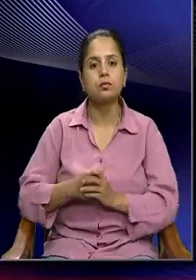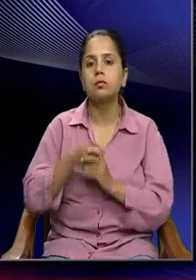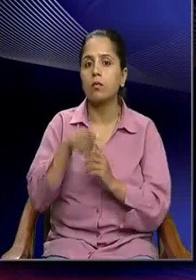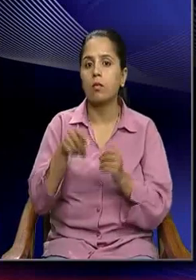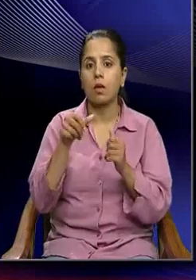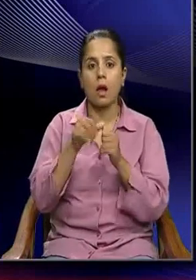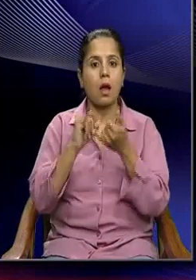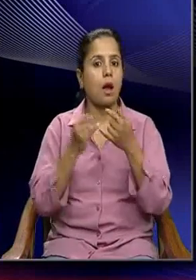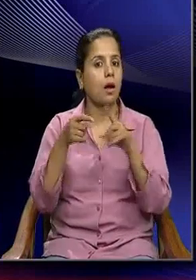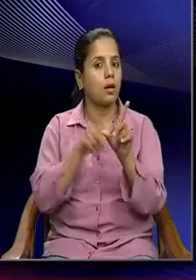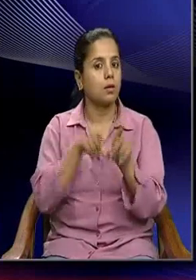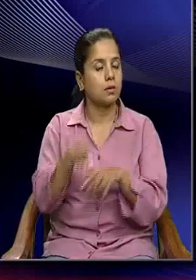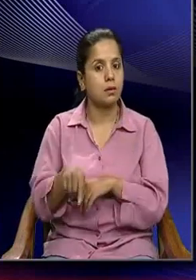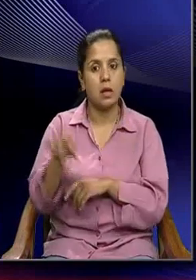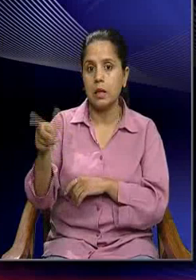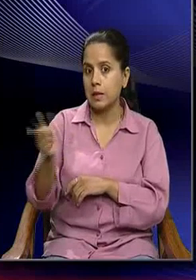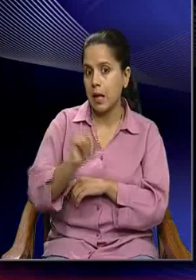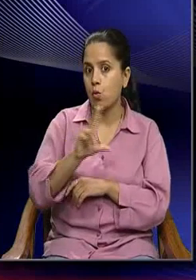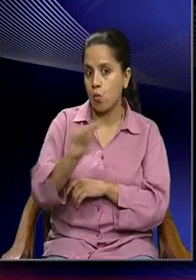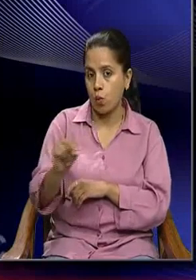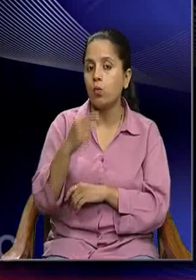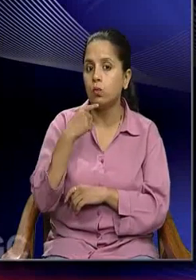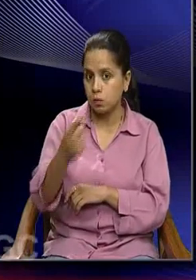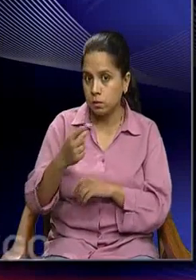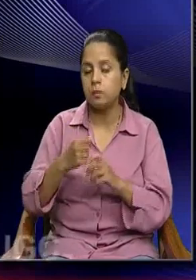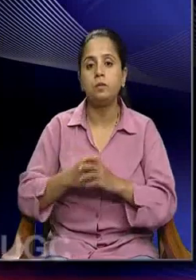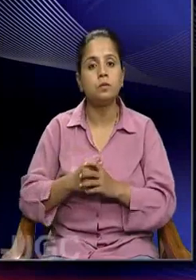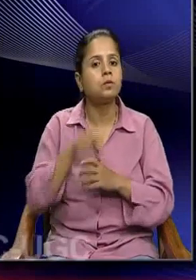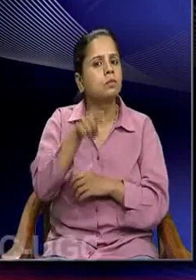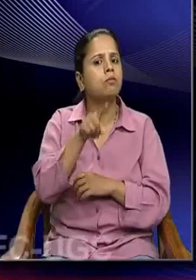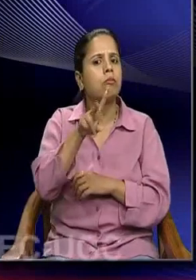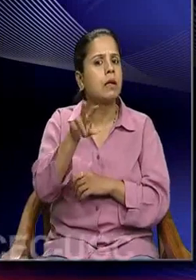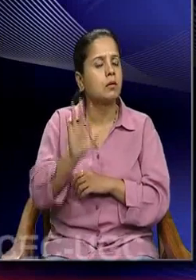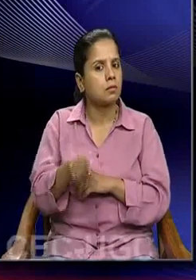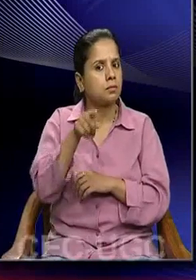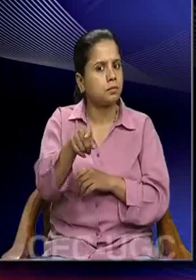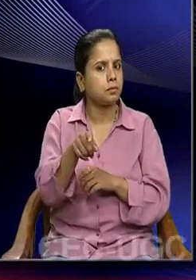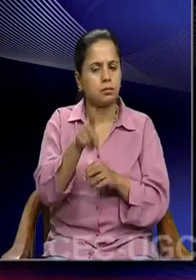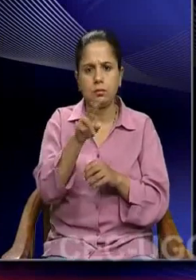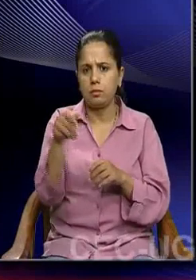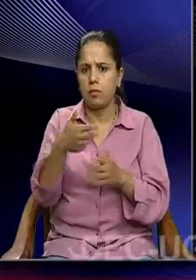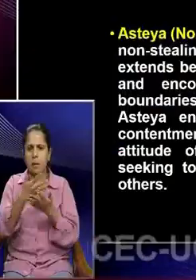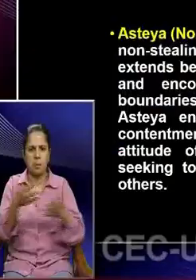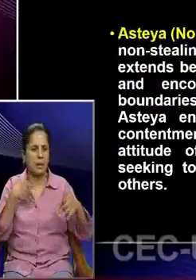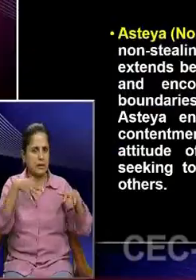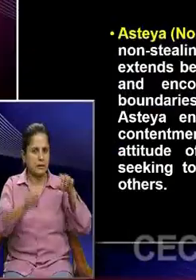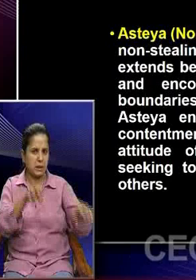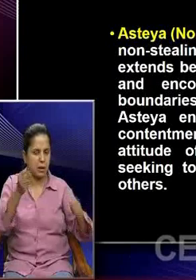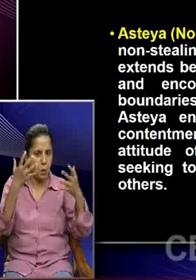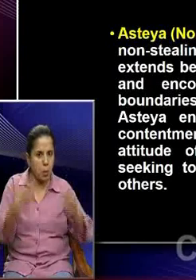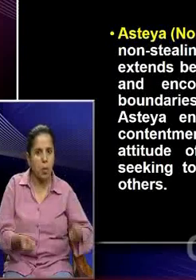Aste refers to non-stealing. It extends beyond material possessions